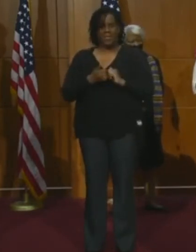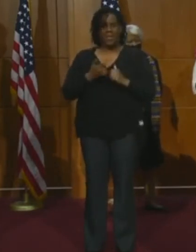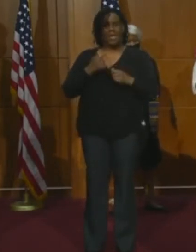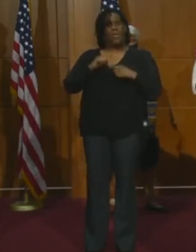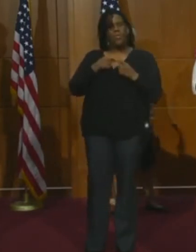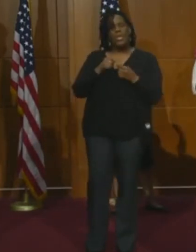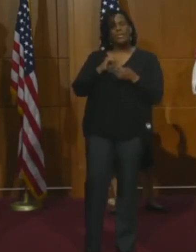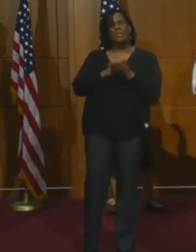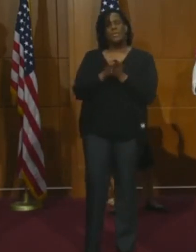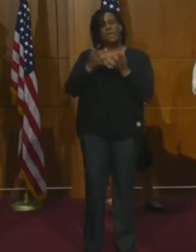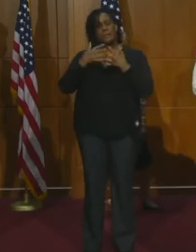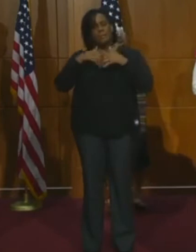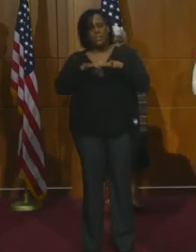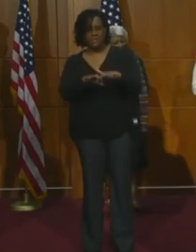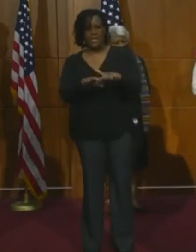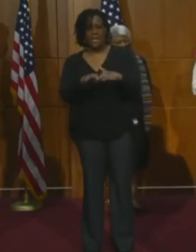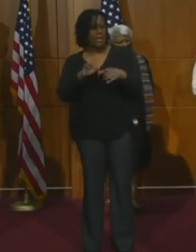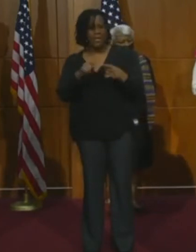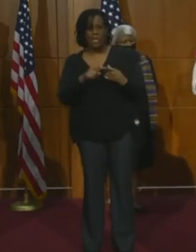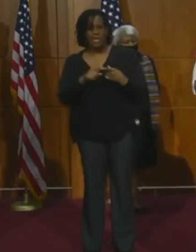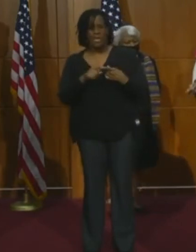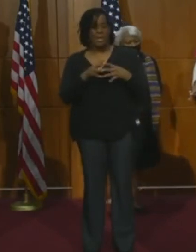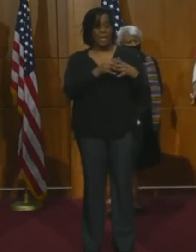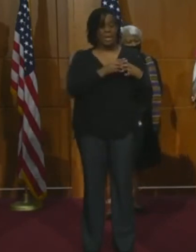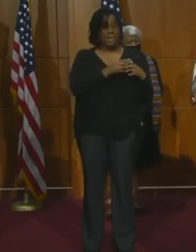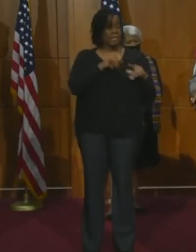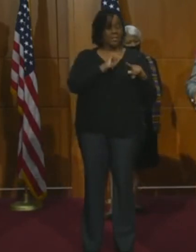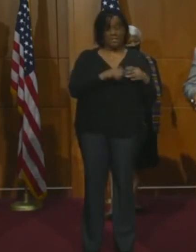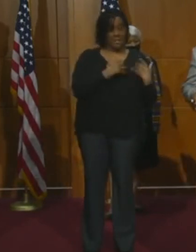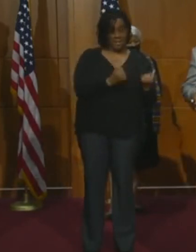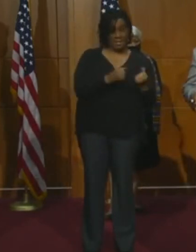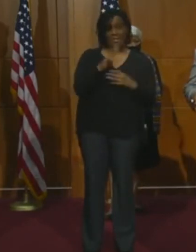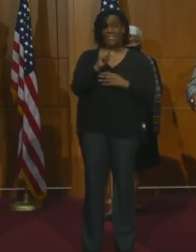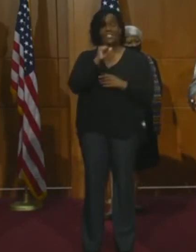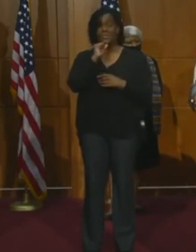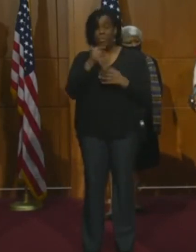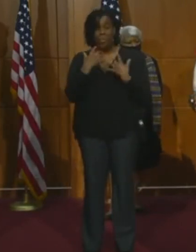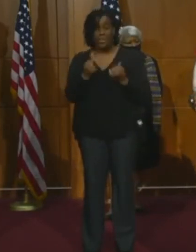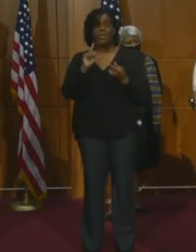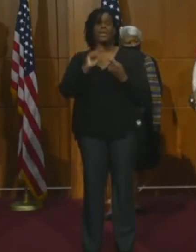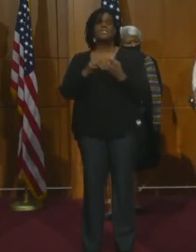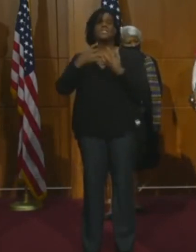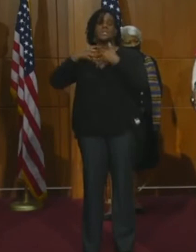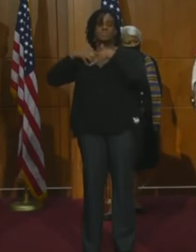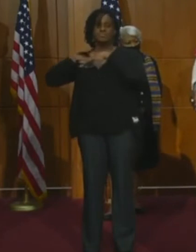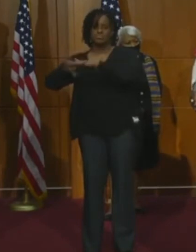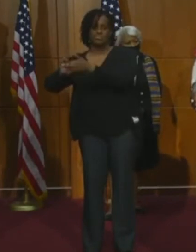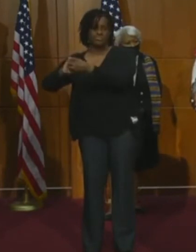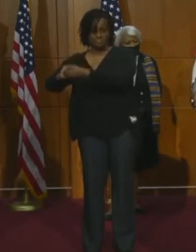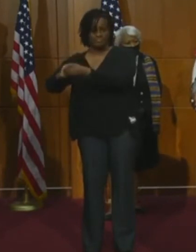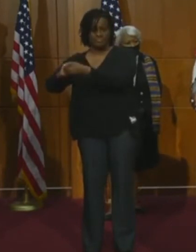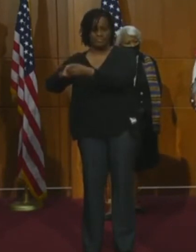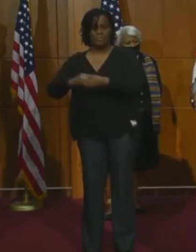unified? America cannot heal. Virginia will not heal until we become unified. And I believe that we